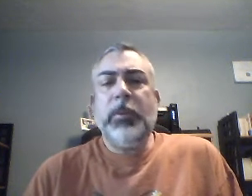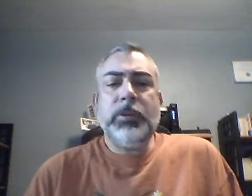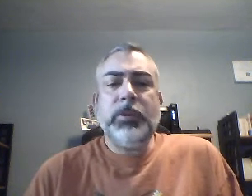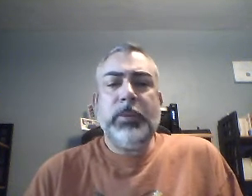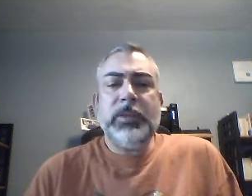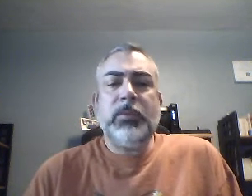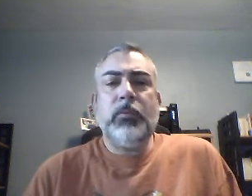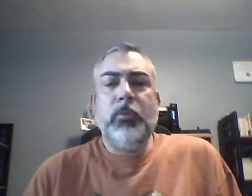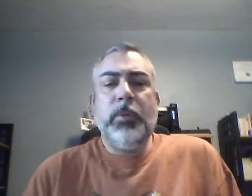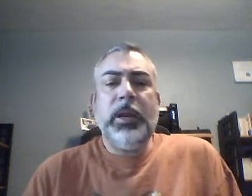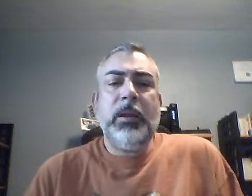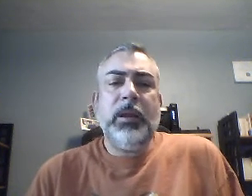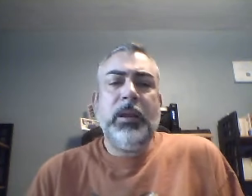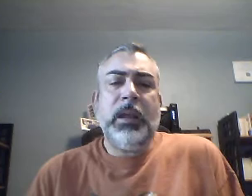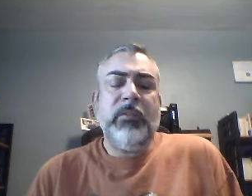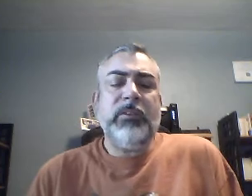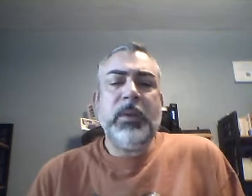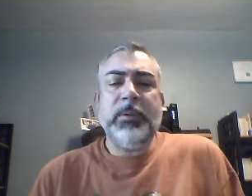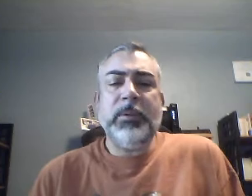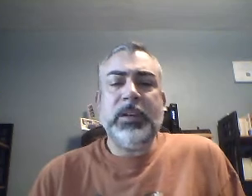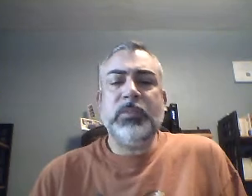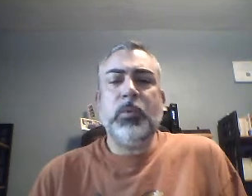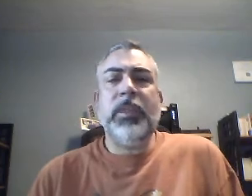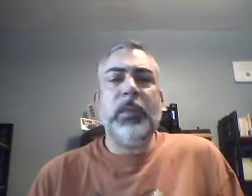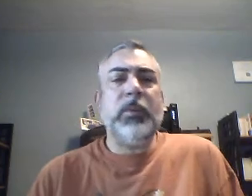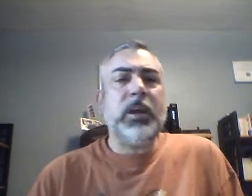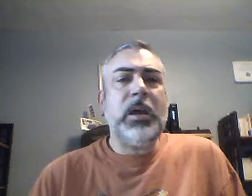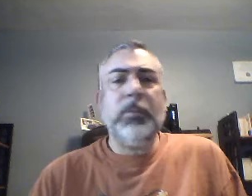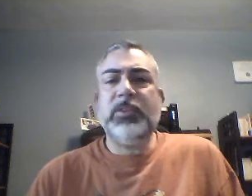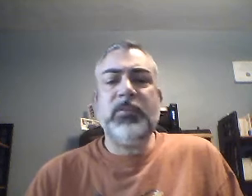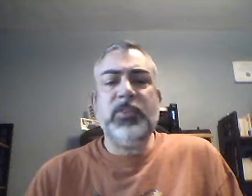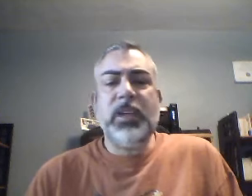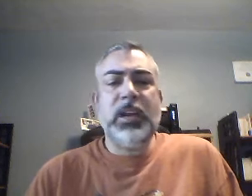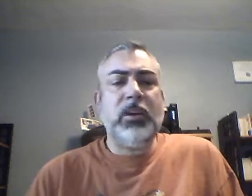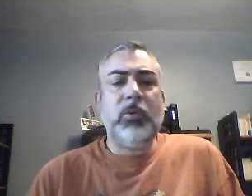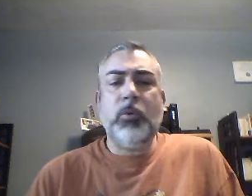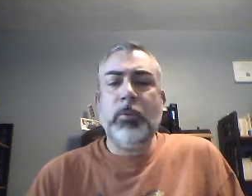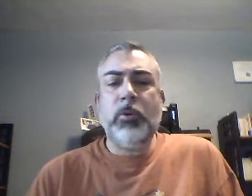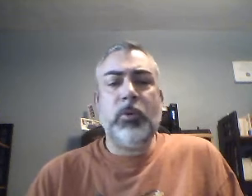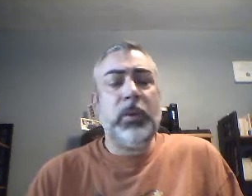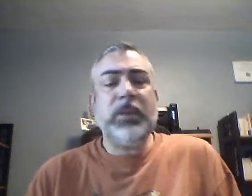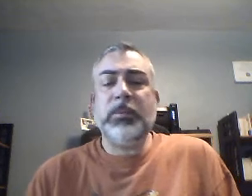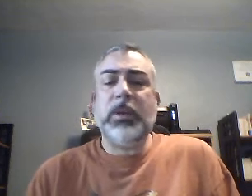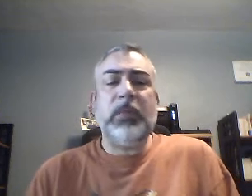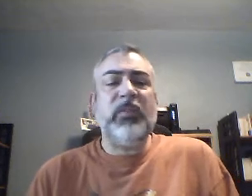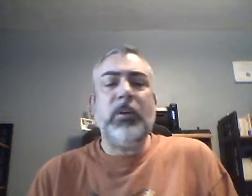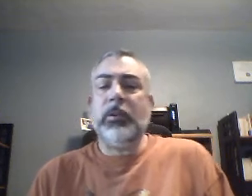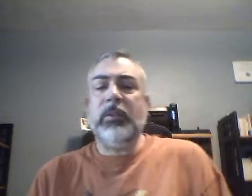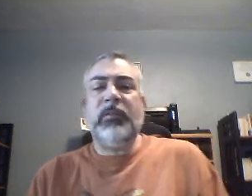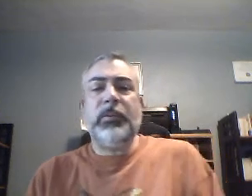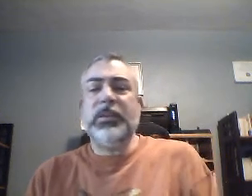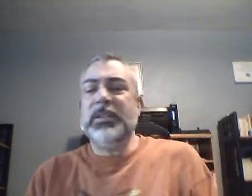biology plays some role. But however, it's probably not just one thing, but a combination of genetic, hormonal, and possibly environmental influences.